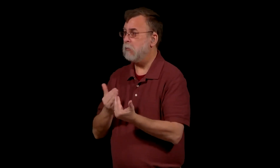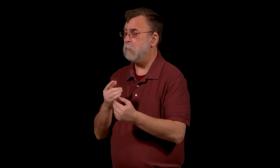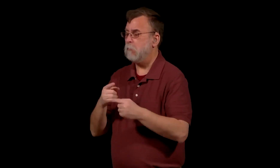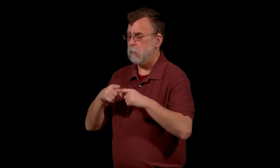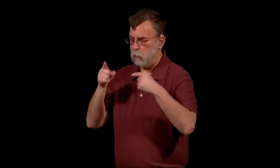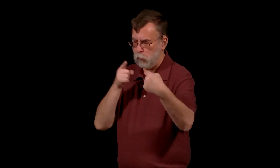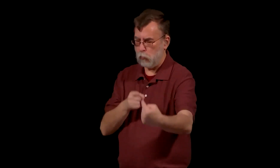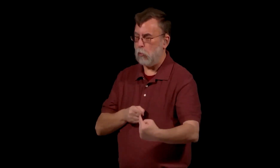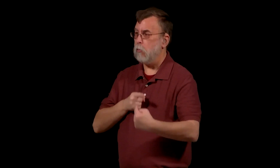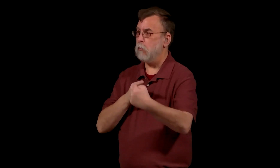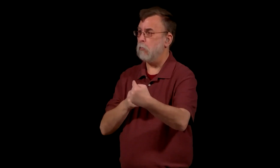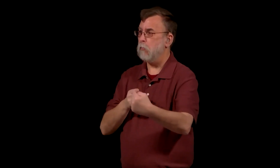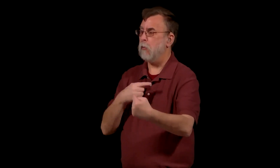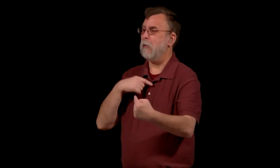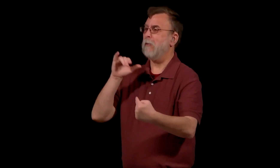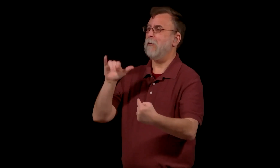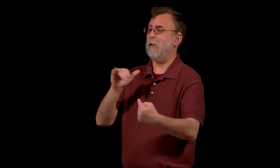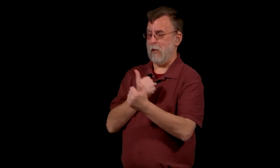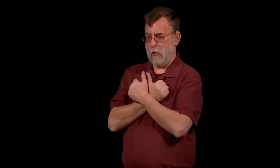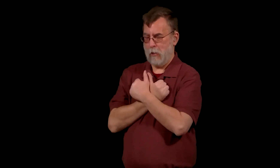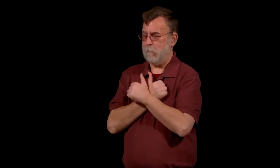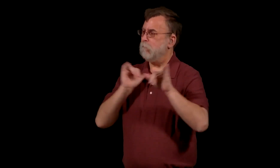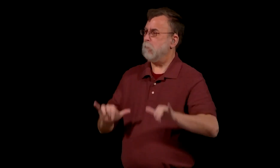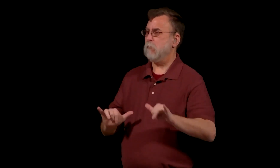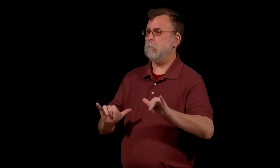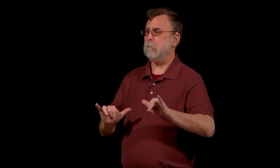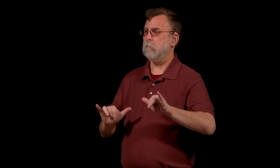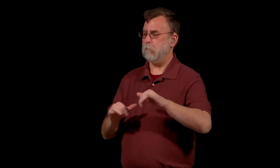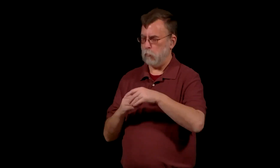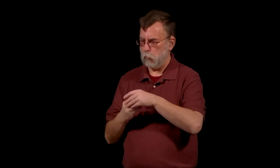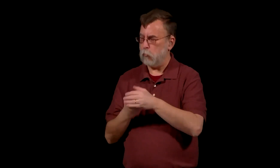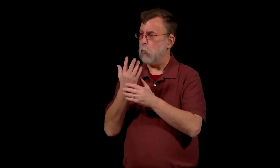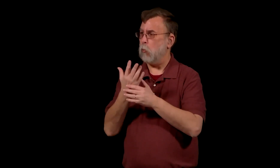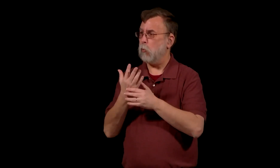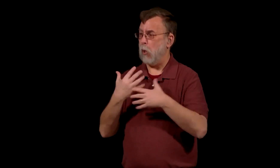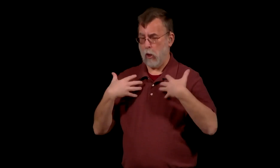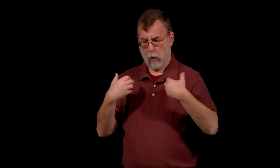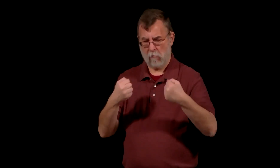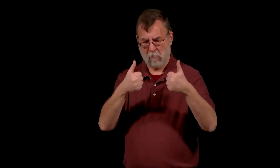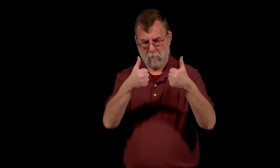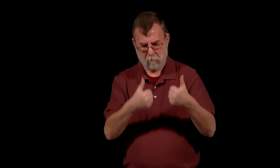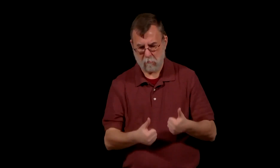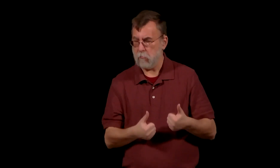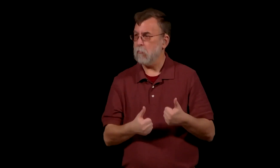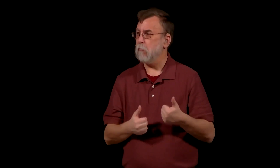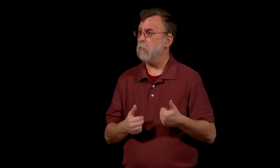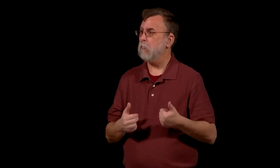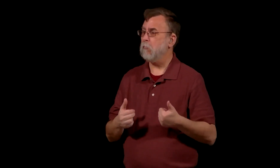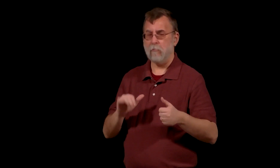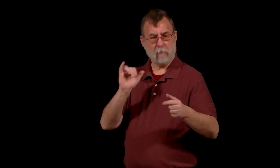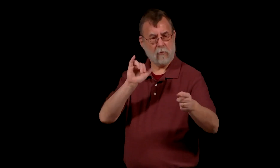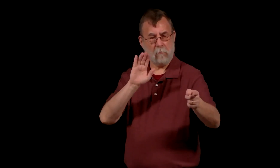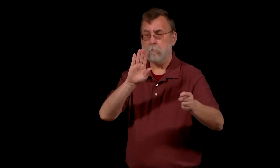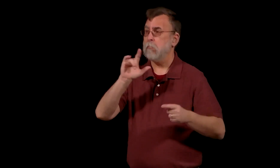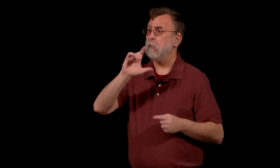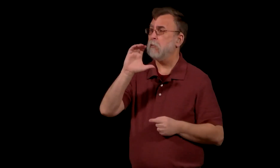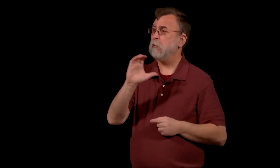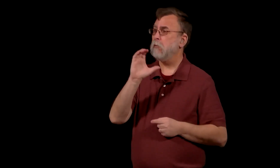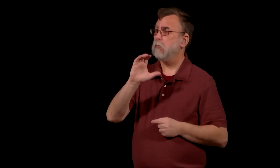it's not easy. We struggle, but that love stays and we grow in that love. We might feel like we don't